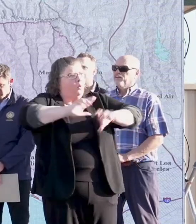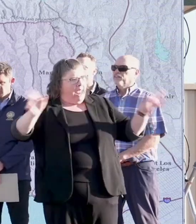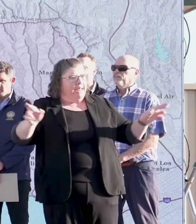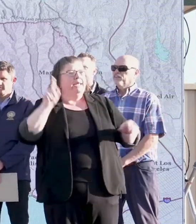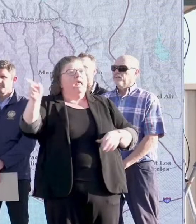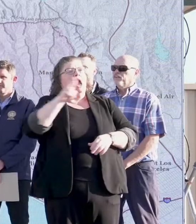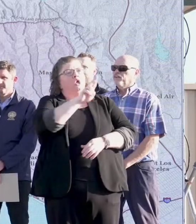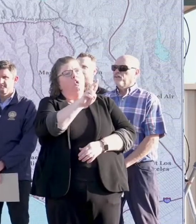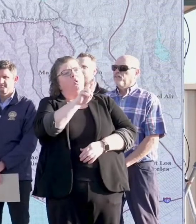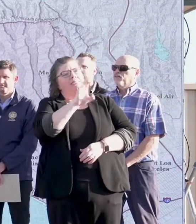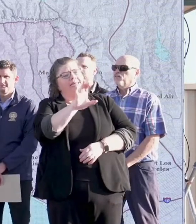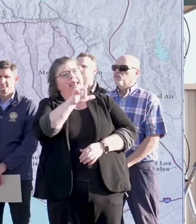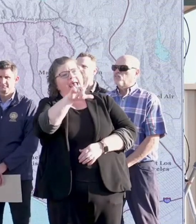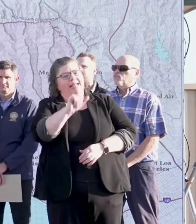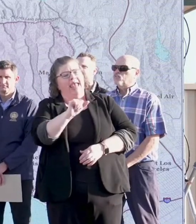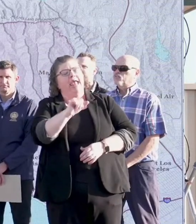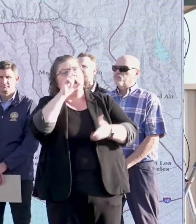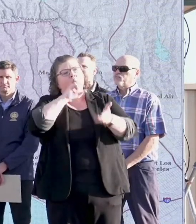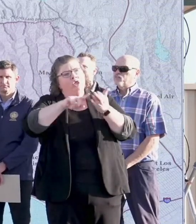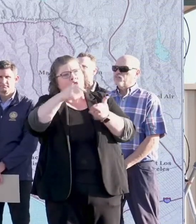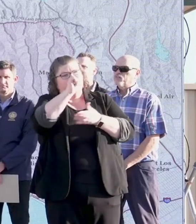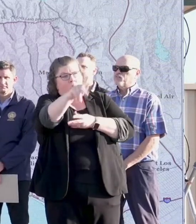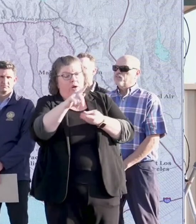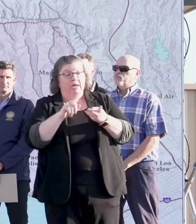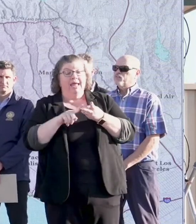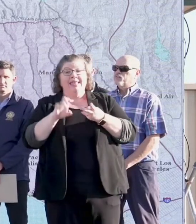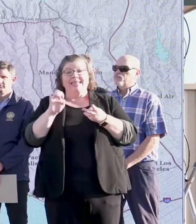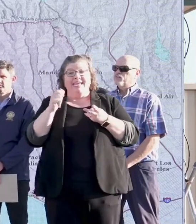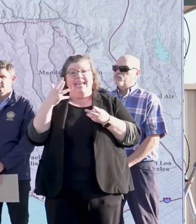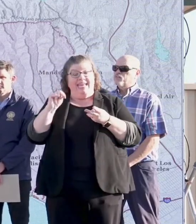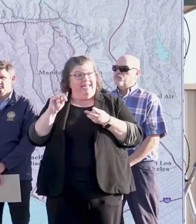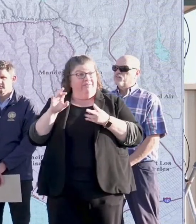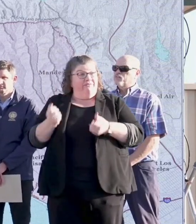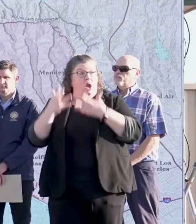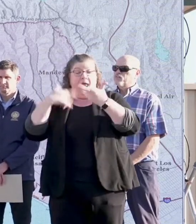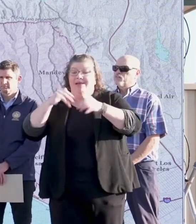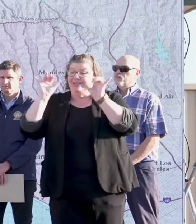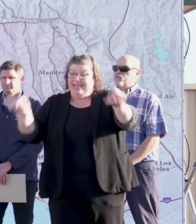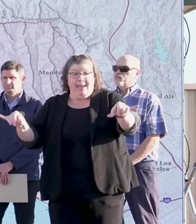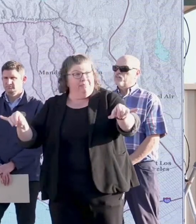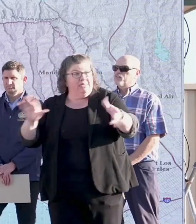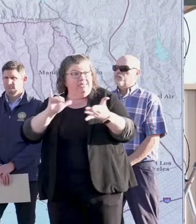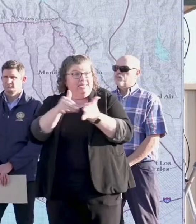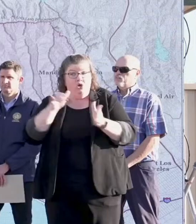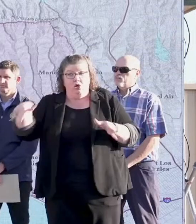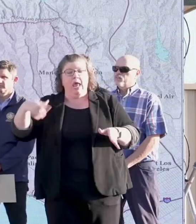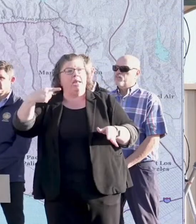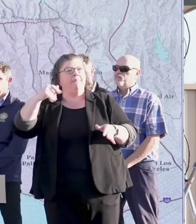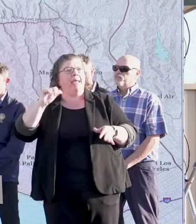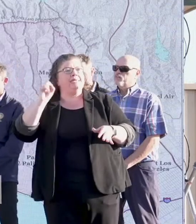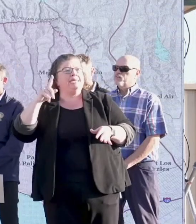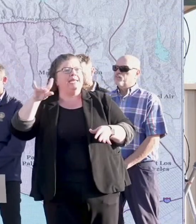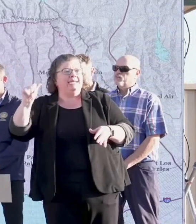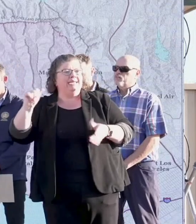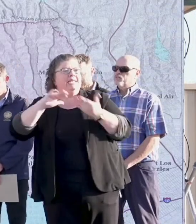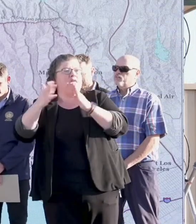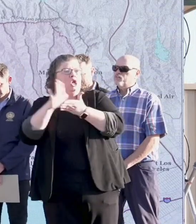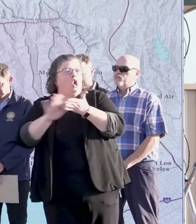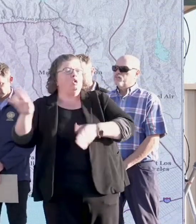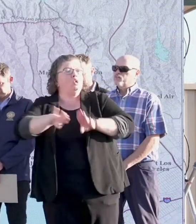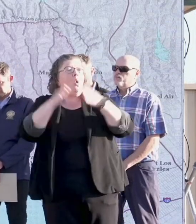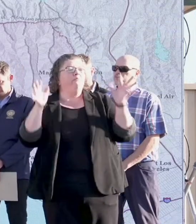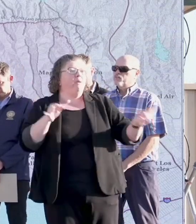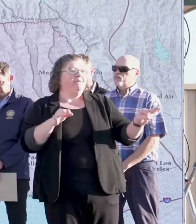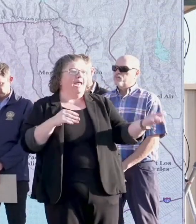Research Park. For those that are victims of the Eaton fire, a similar center has been established at Pasadena City College. And they're open from 9 a.m. to 8